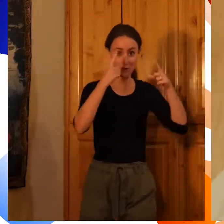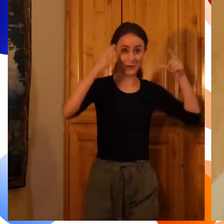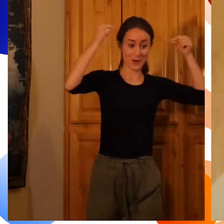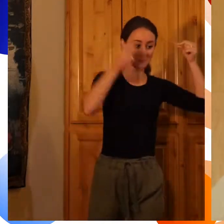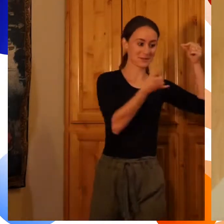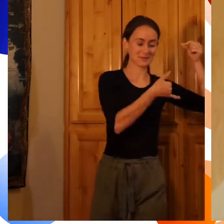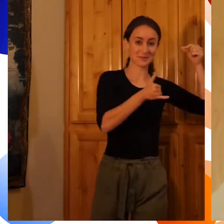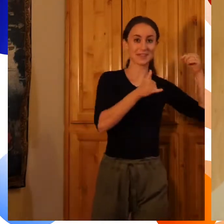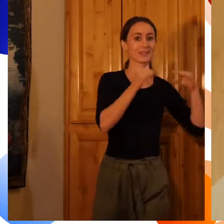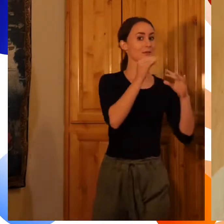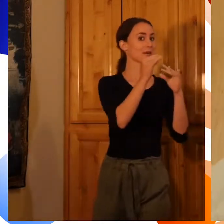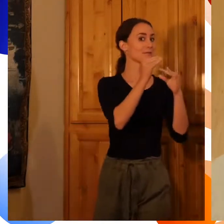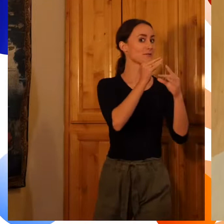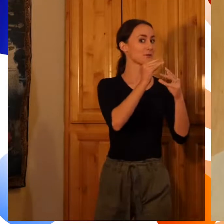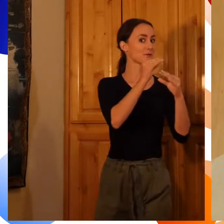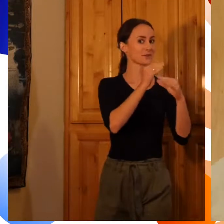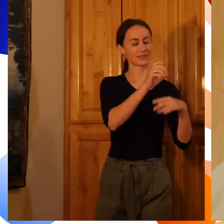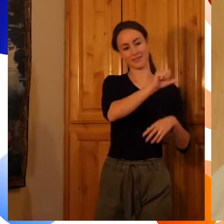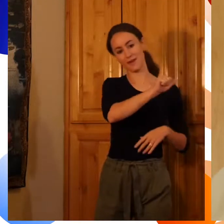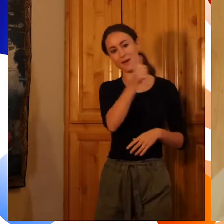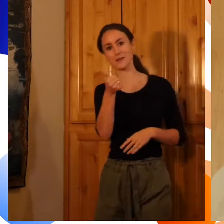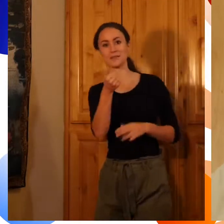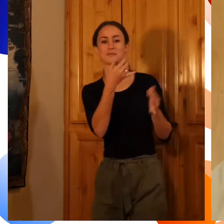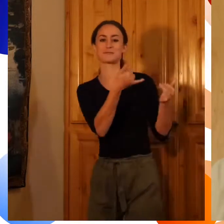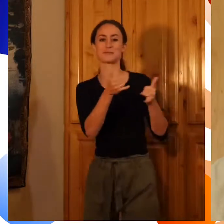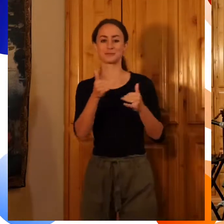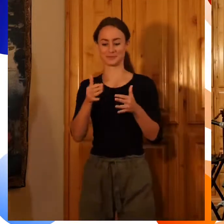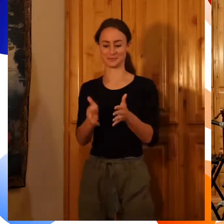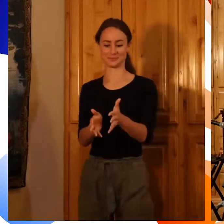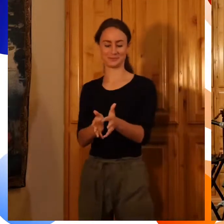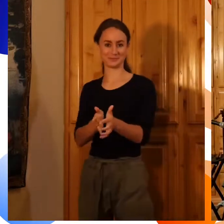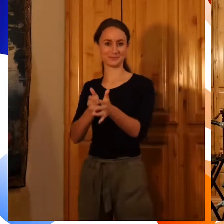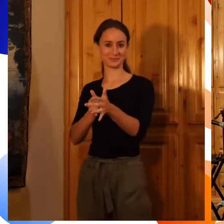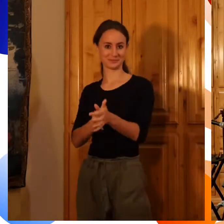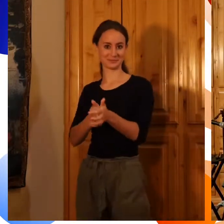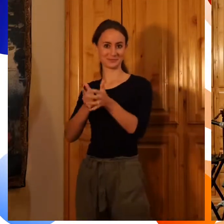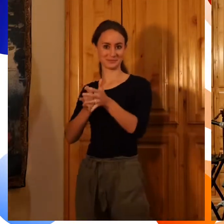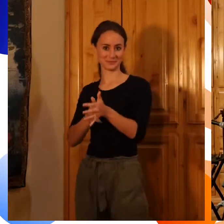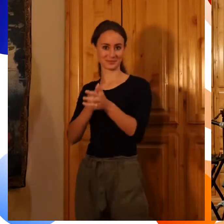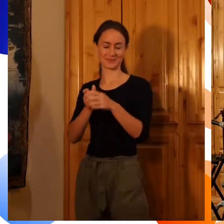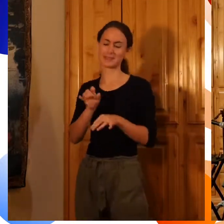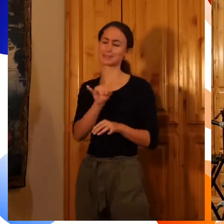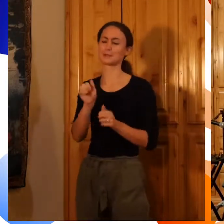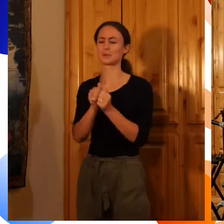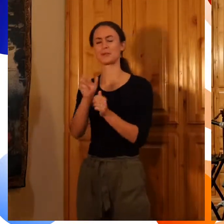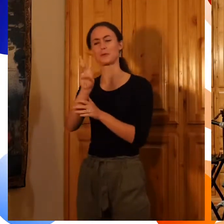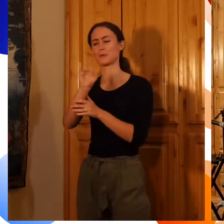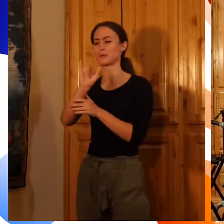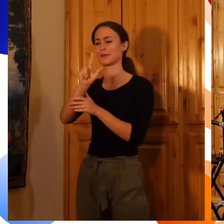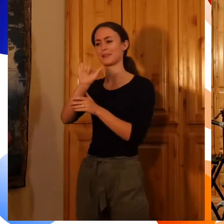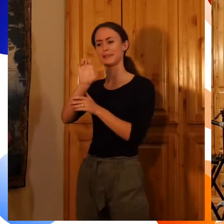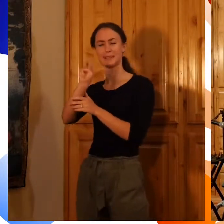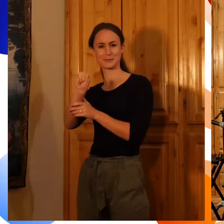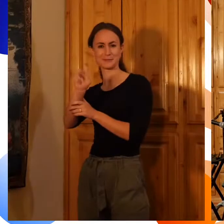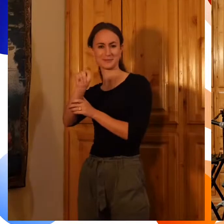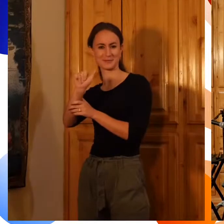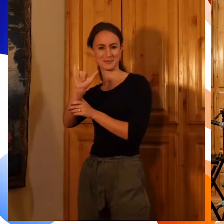a Hollier, or William the Tailor, and all the rest danced around the bonfire.